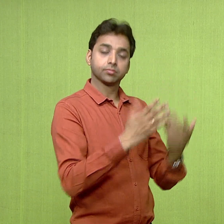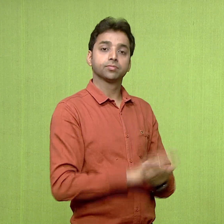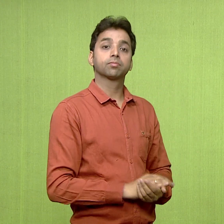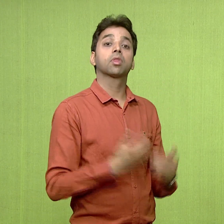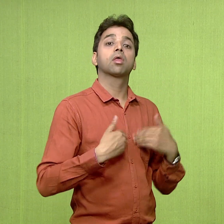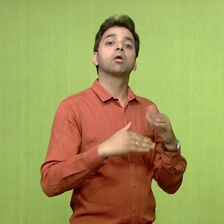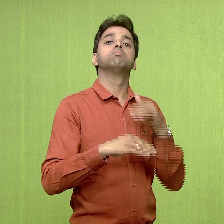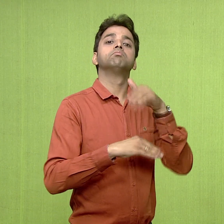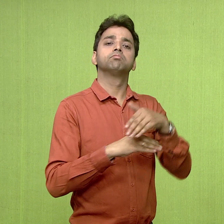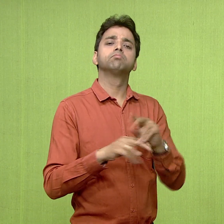about different skills